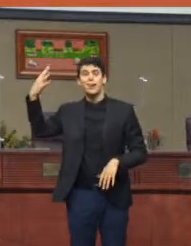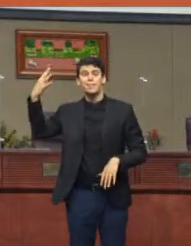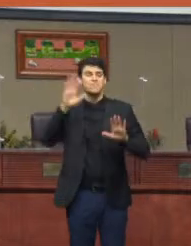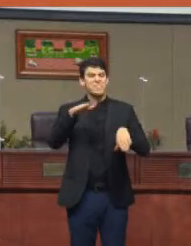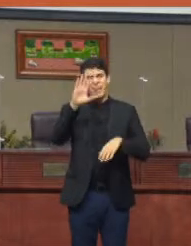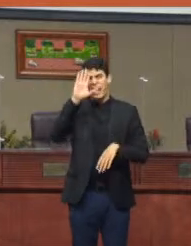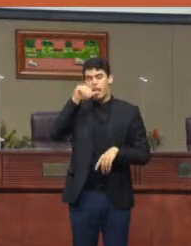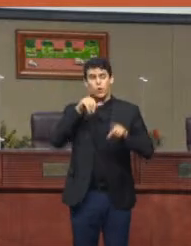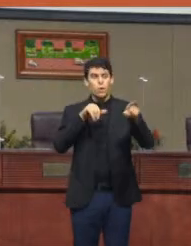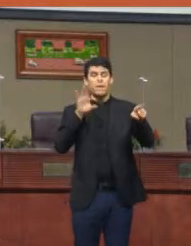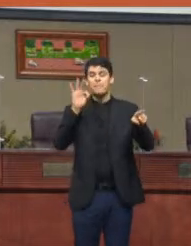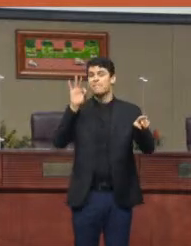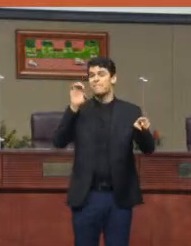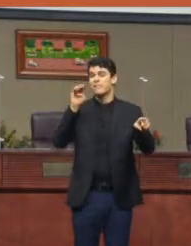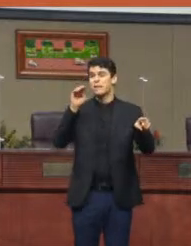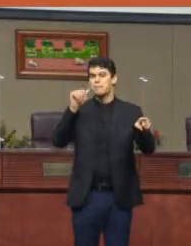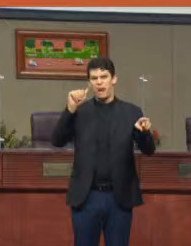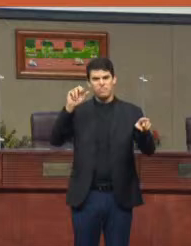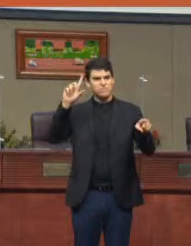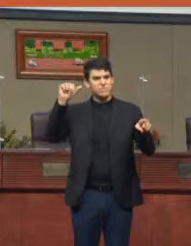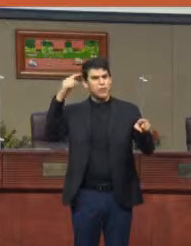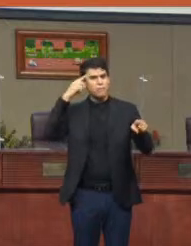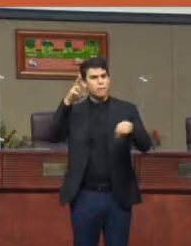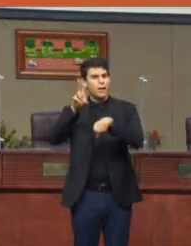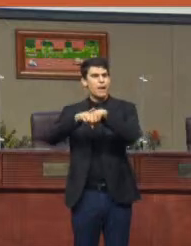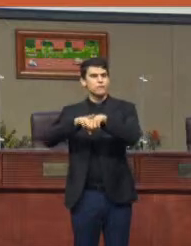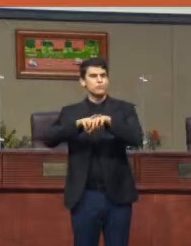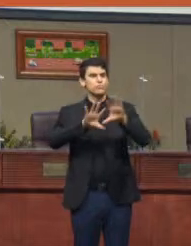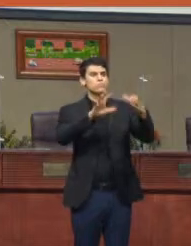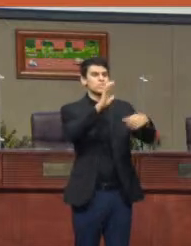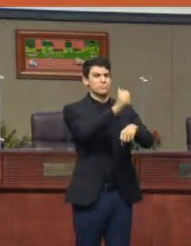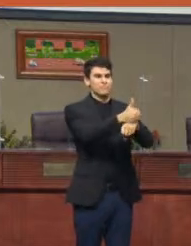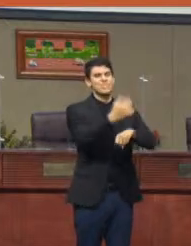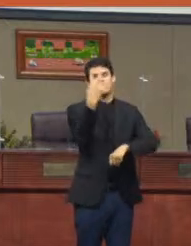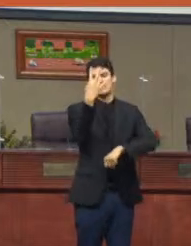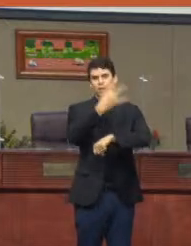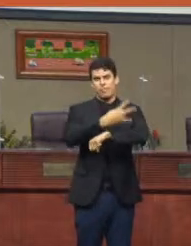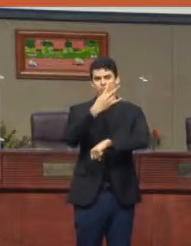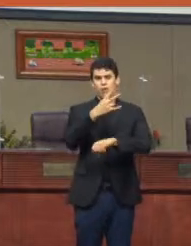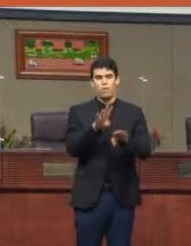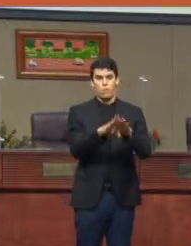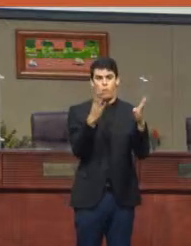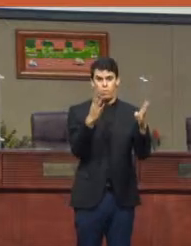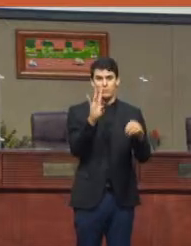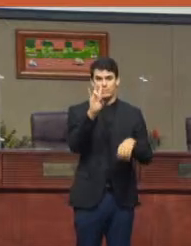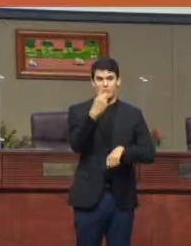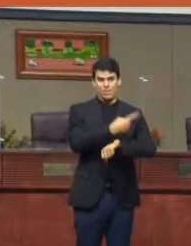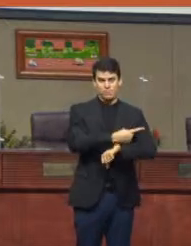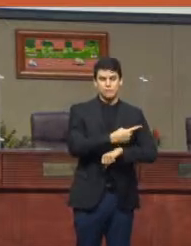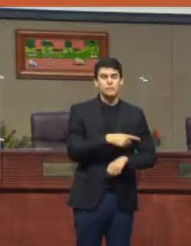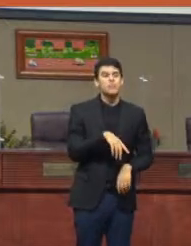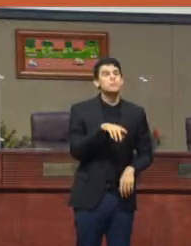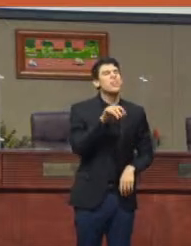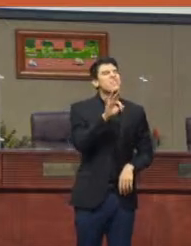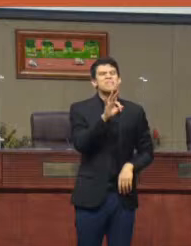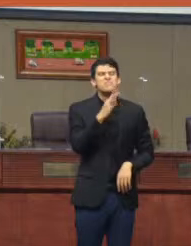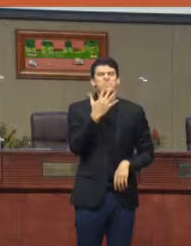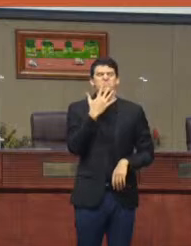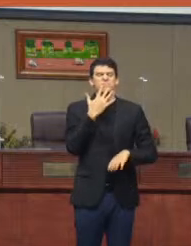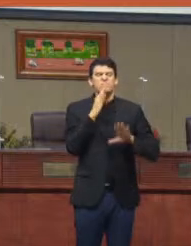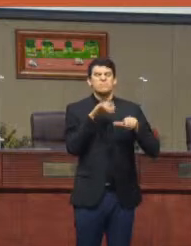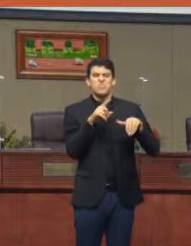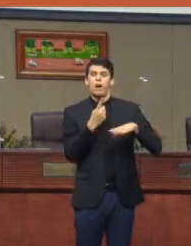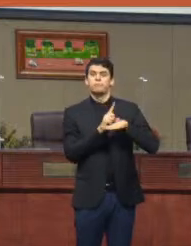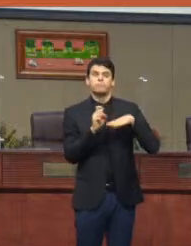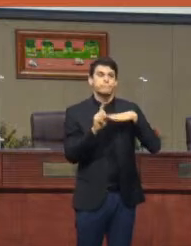at Valencia College West is open 7 days a week, but if you prefer to stay in your car, the Convention Center